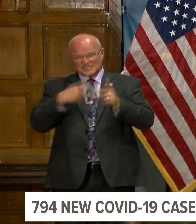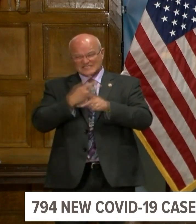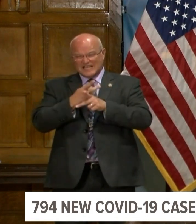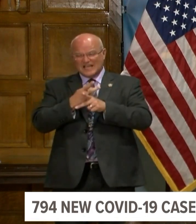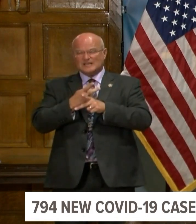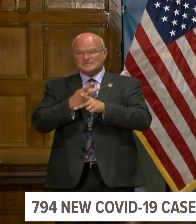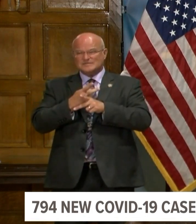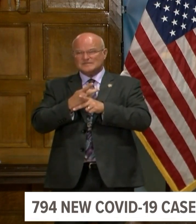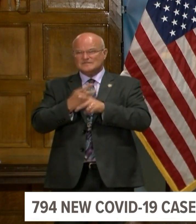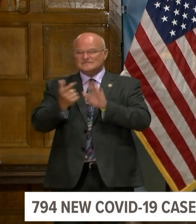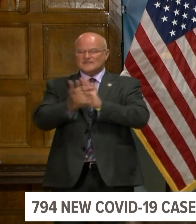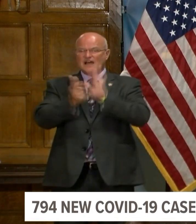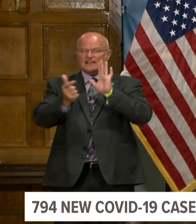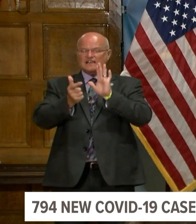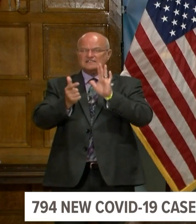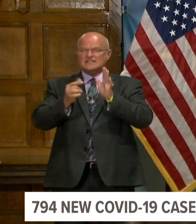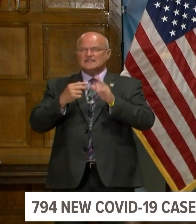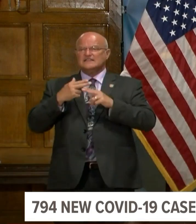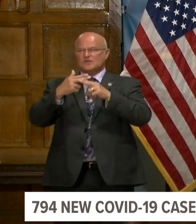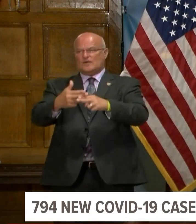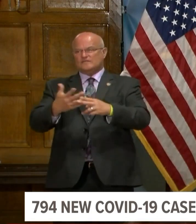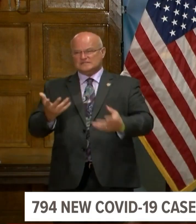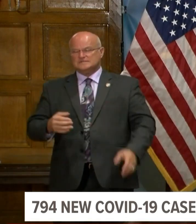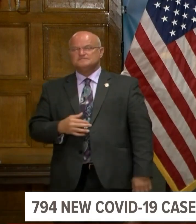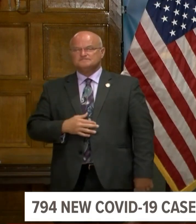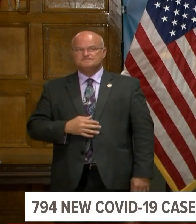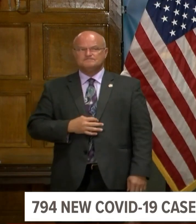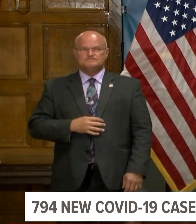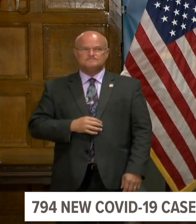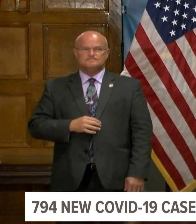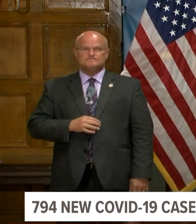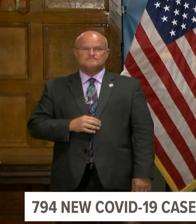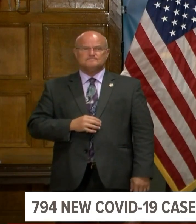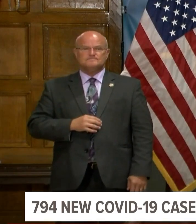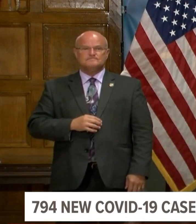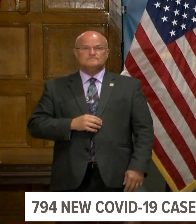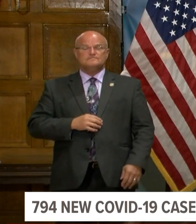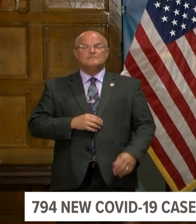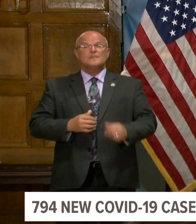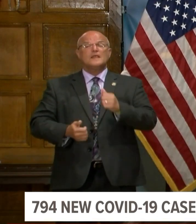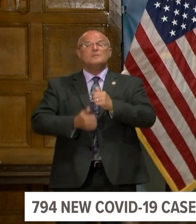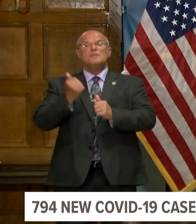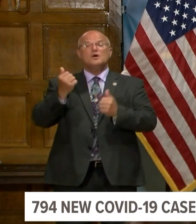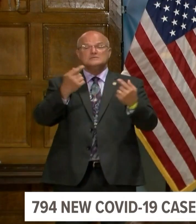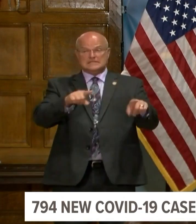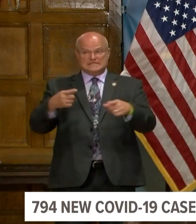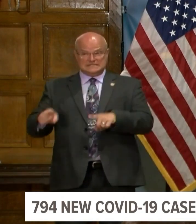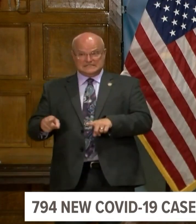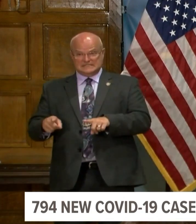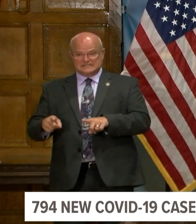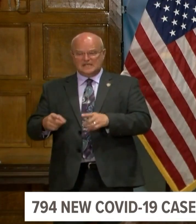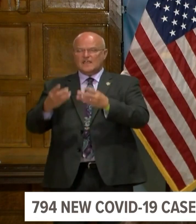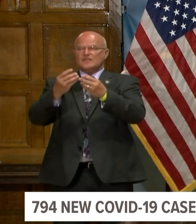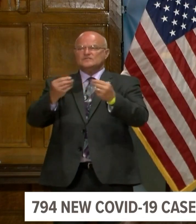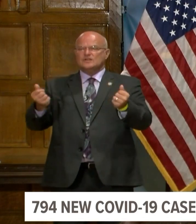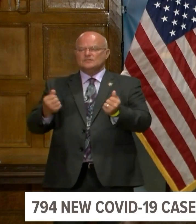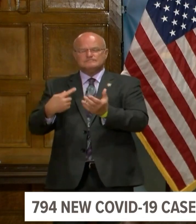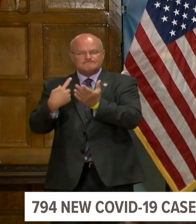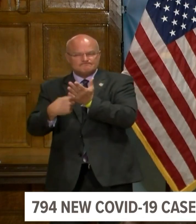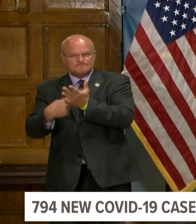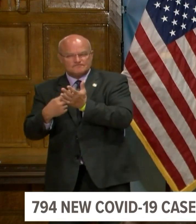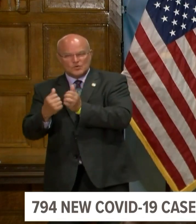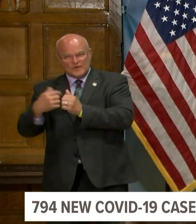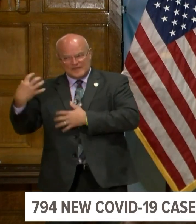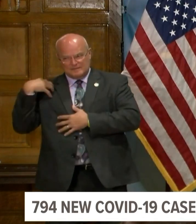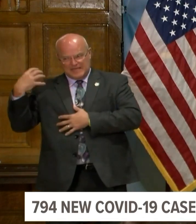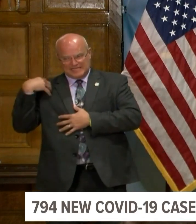of violations that they referenced. In most of the instances, they're resolved by talking to the